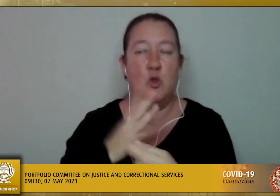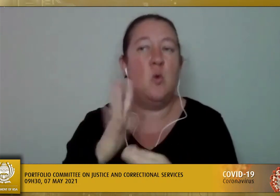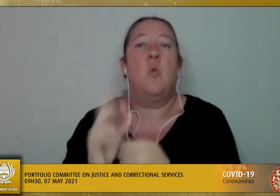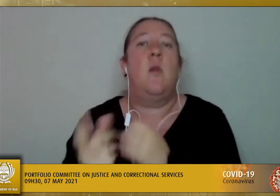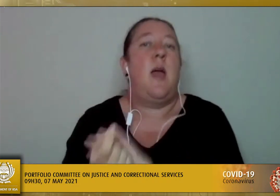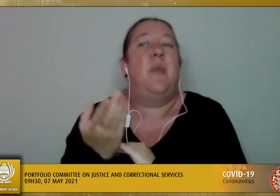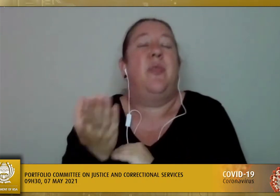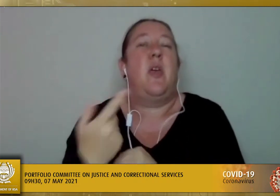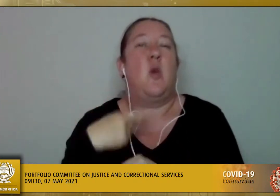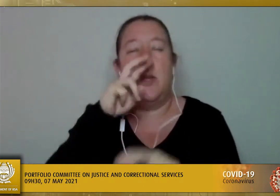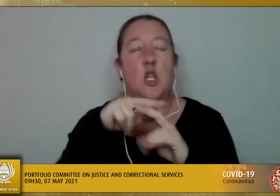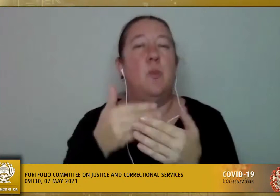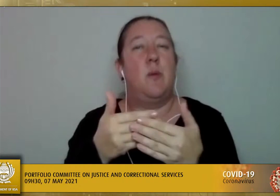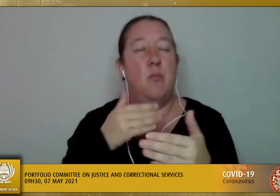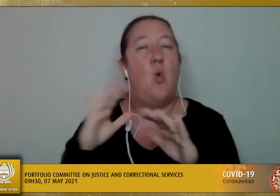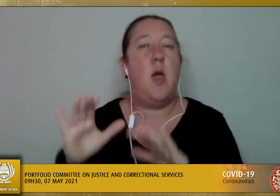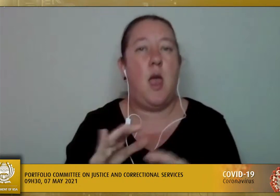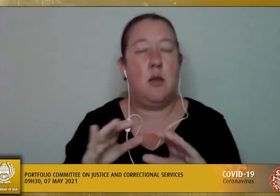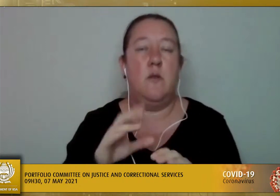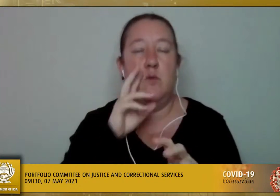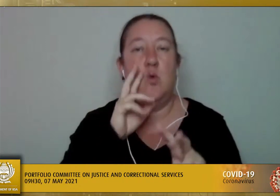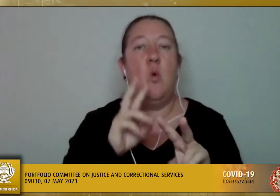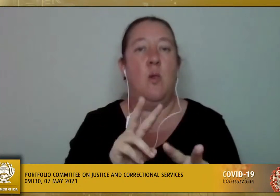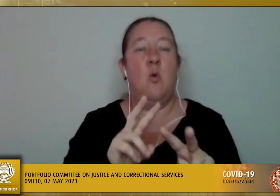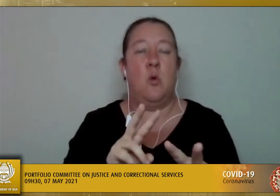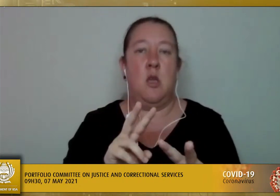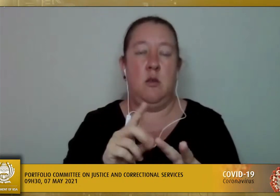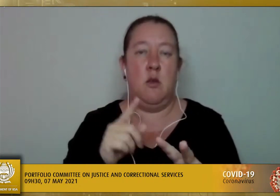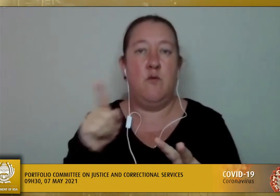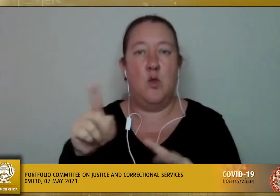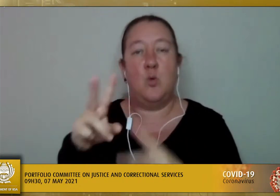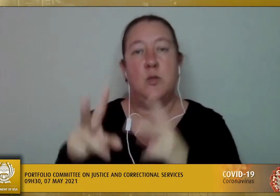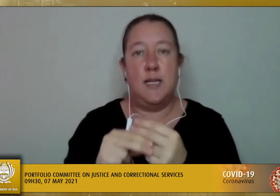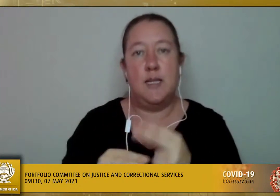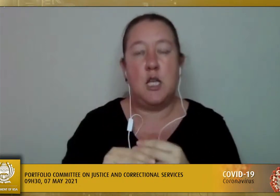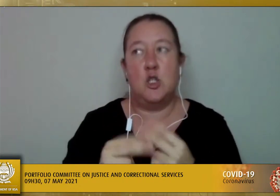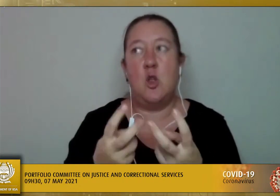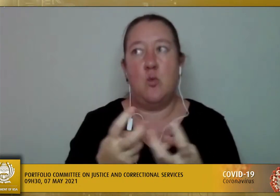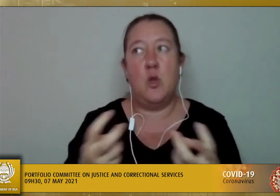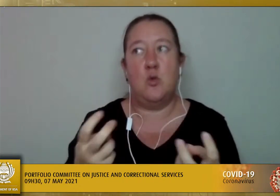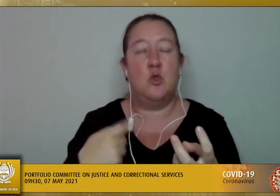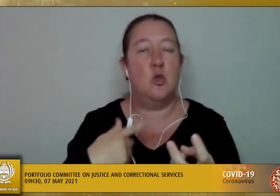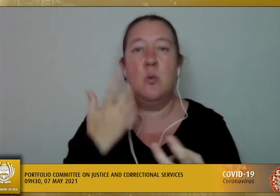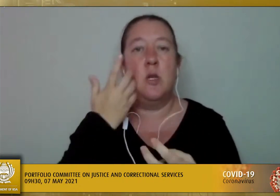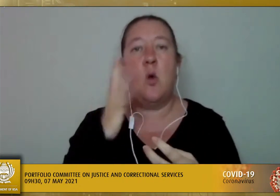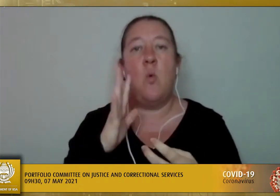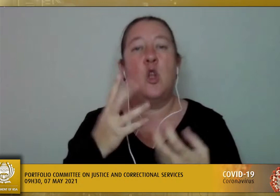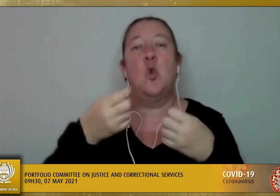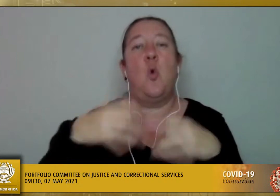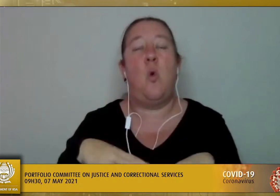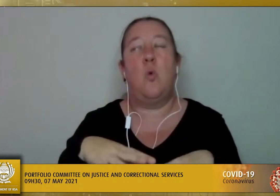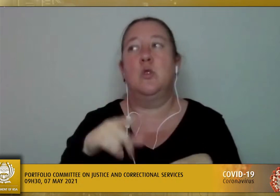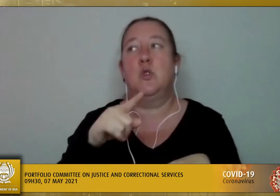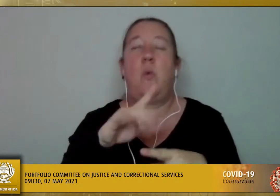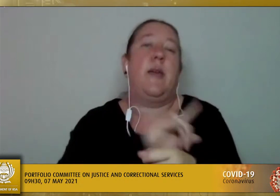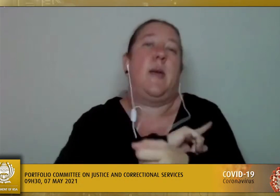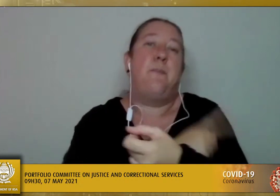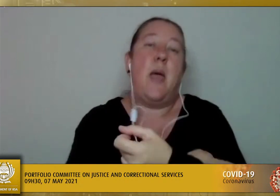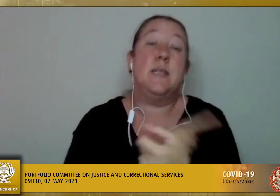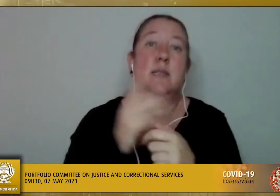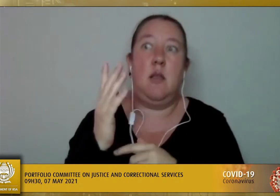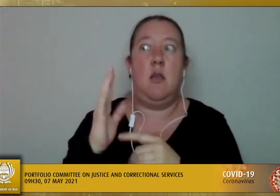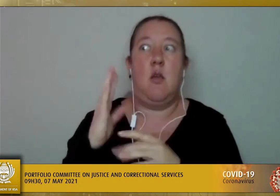we need to be proactive in looking there's additional additional resources we don't want to lose or that capacity that's been built up